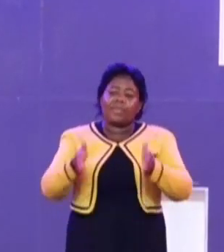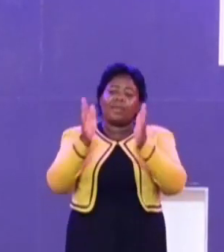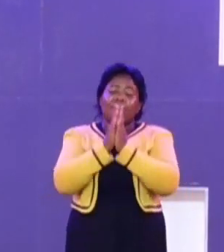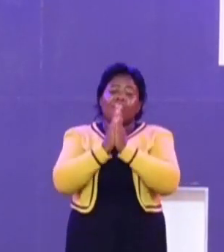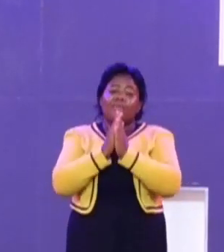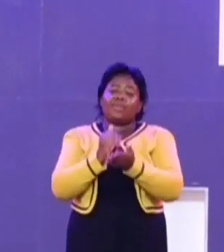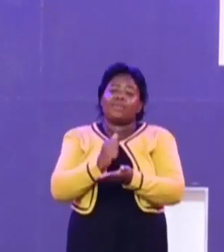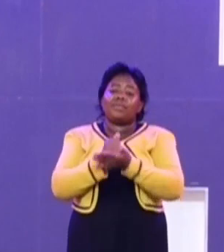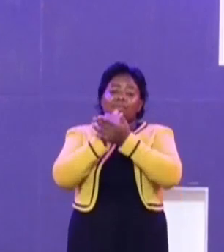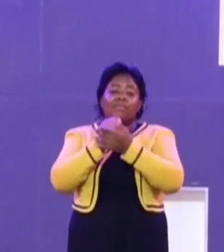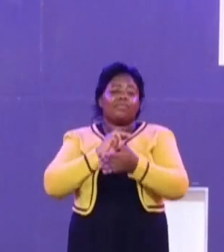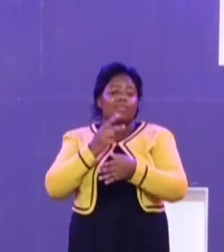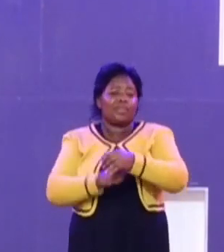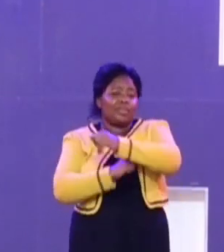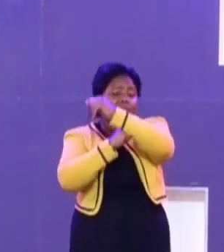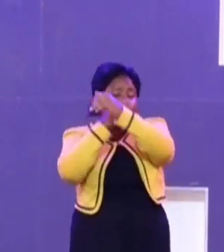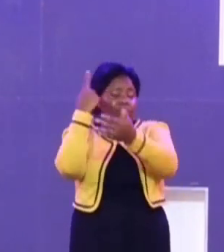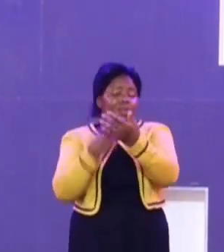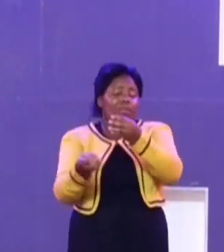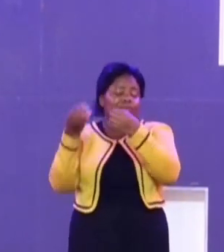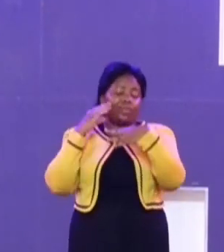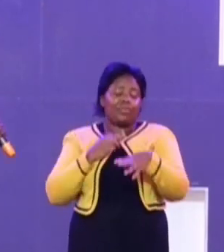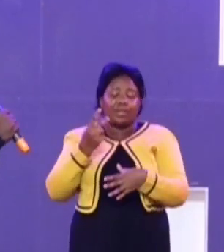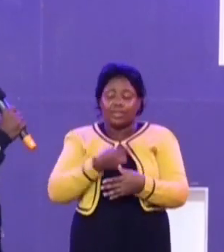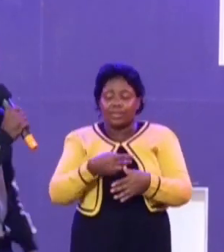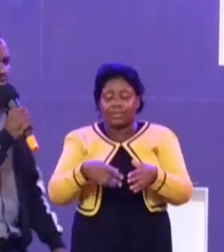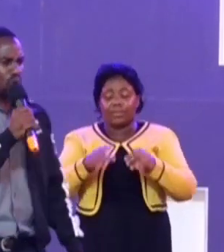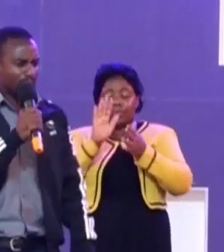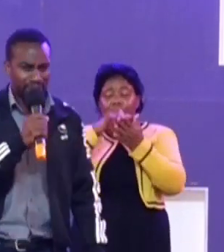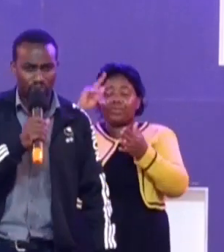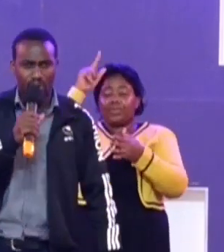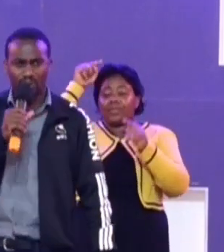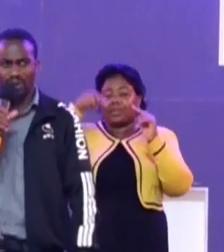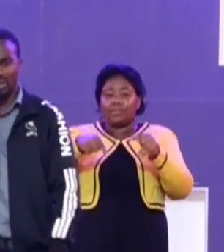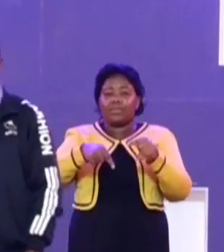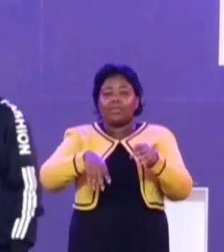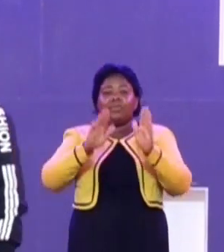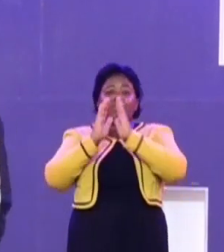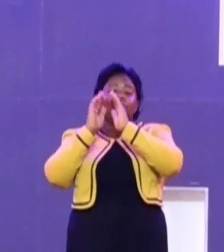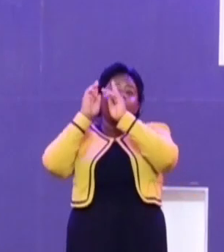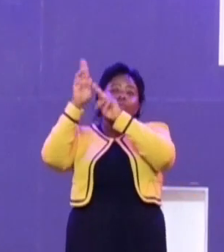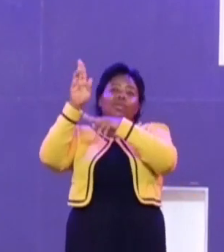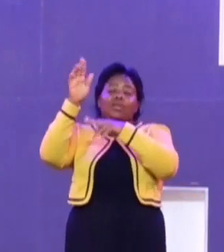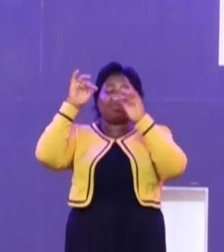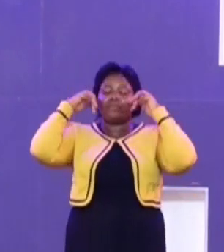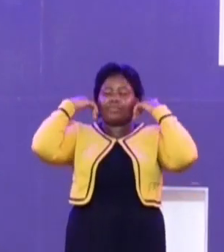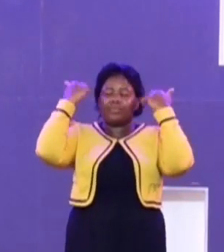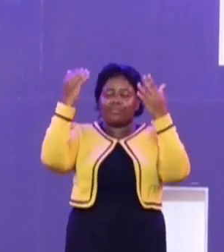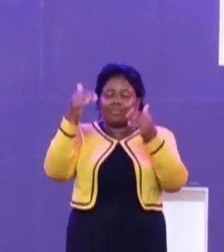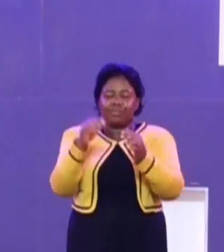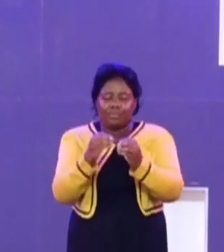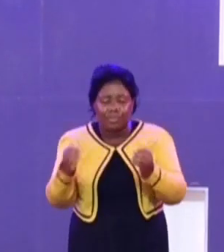we may sustain what you've given us, O Lord. We give you glory today. We give you praises, Son of God.